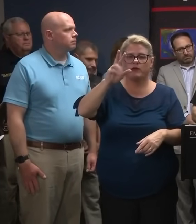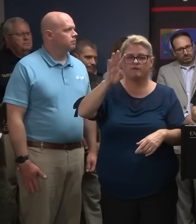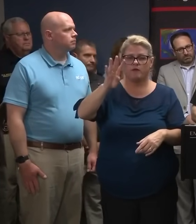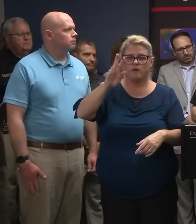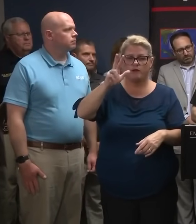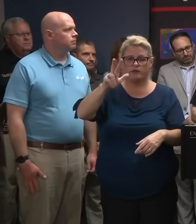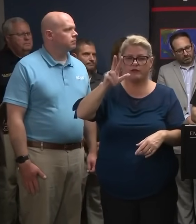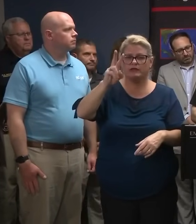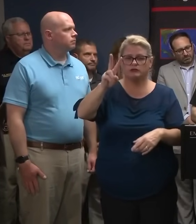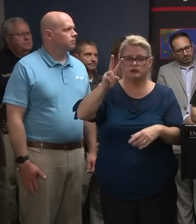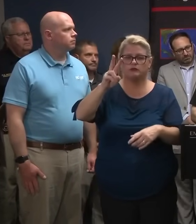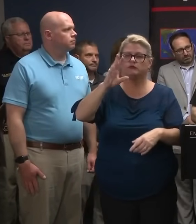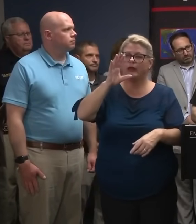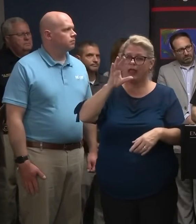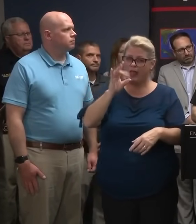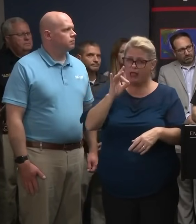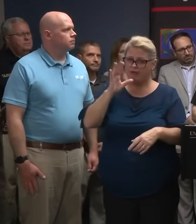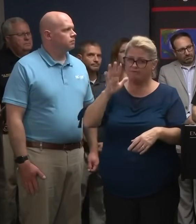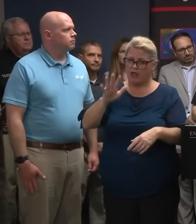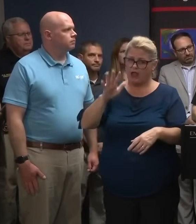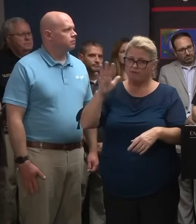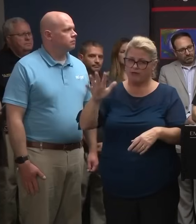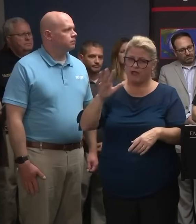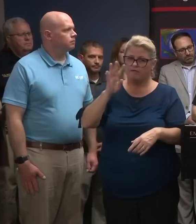1-855-472-3432. Again,